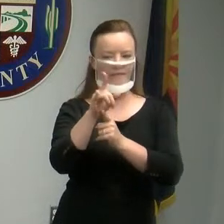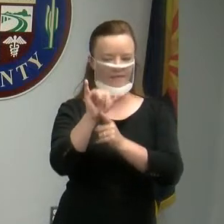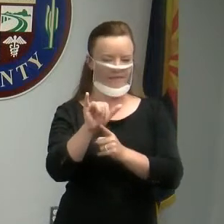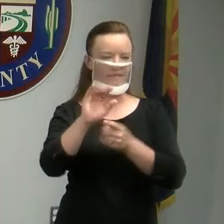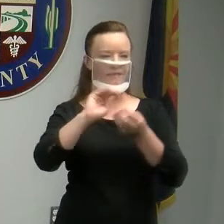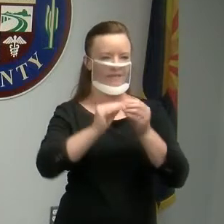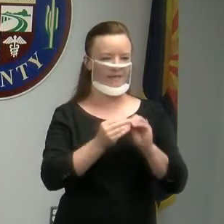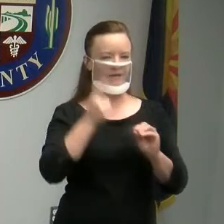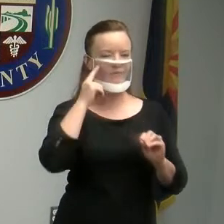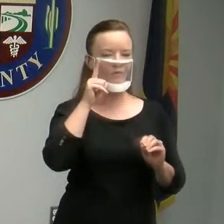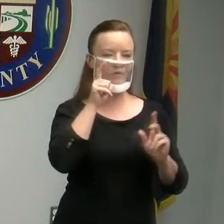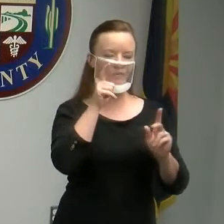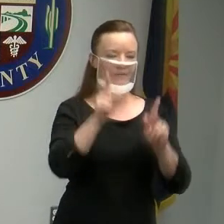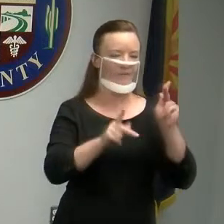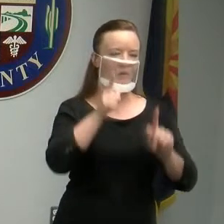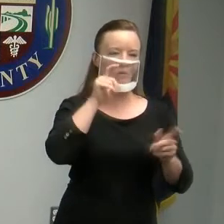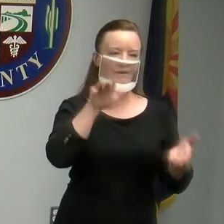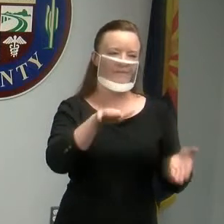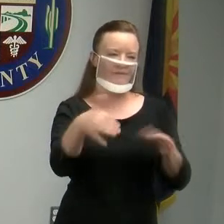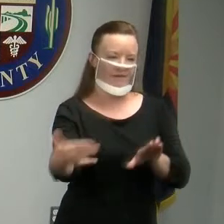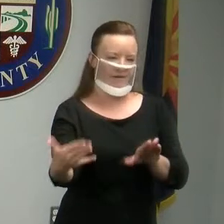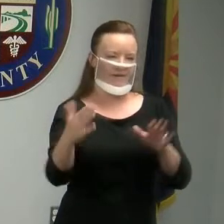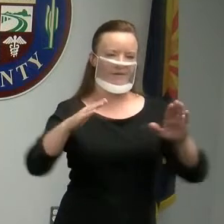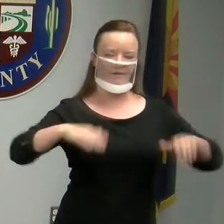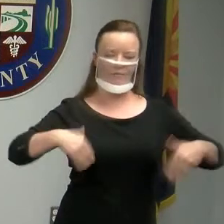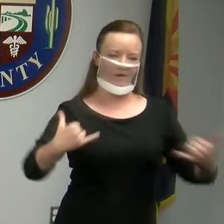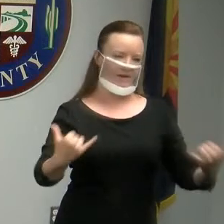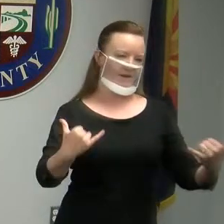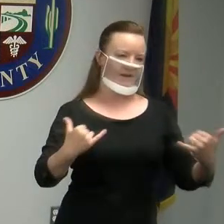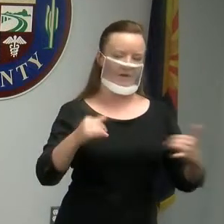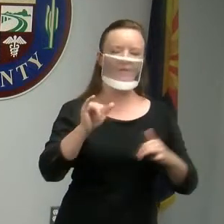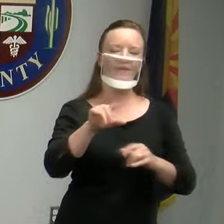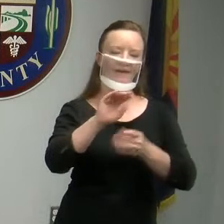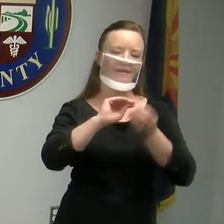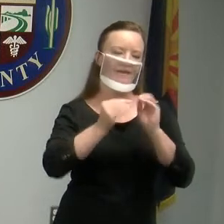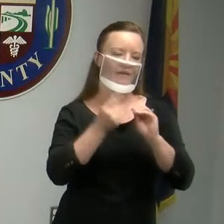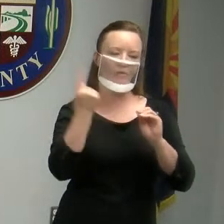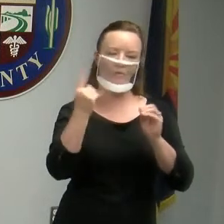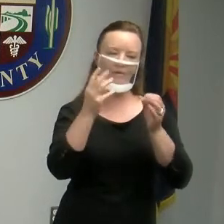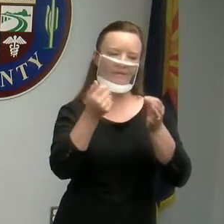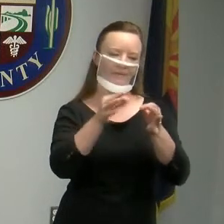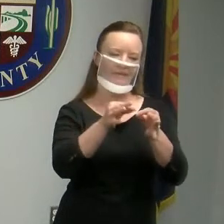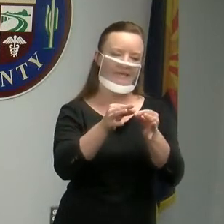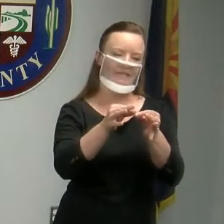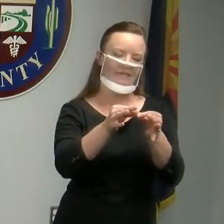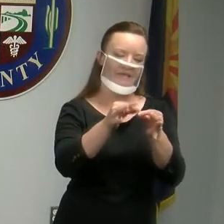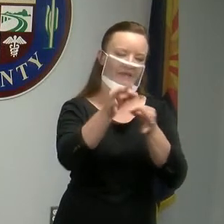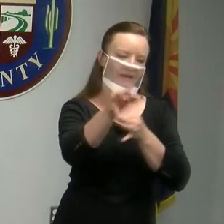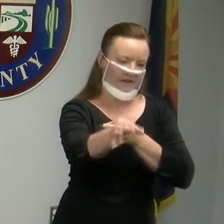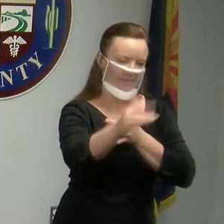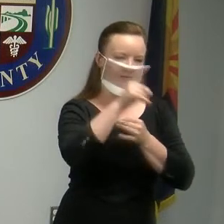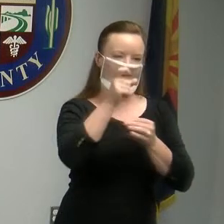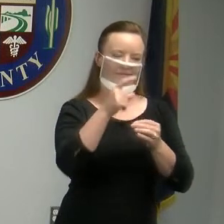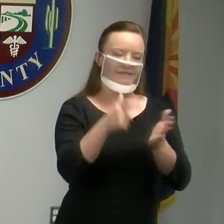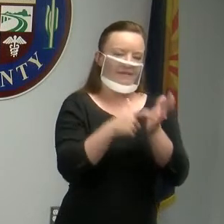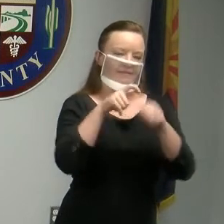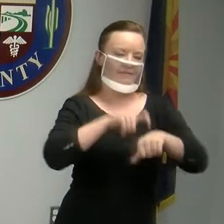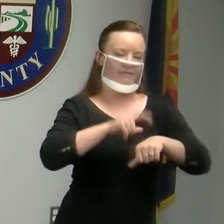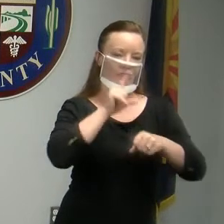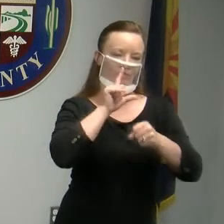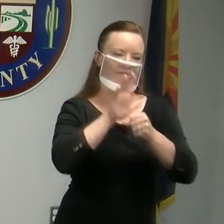individuals who have died at this point. Those data are always somewhat delayed because it does take some time to confirm deaths.